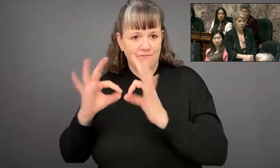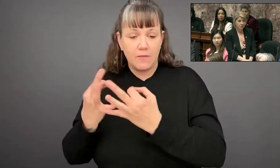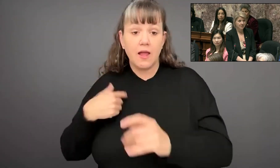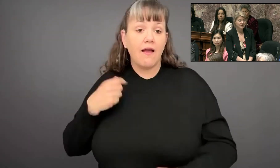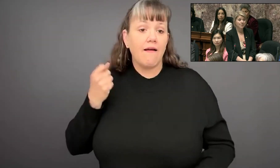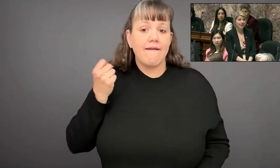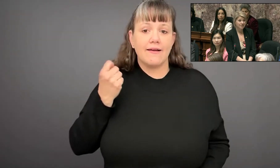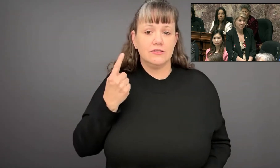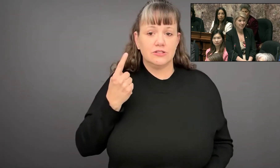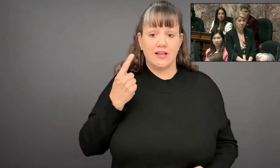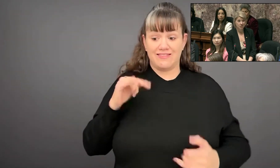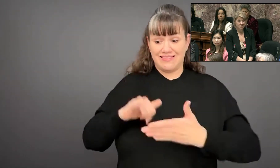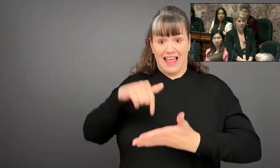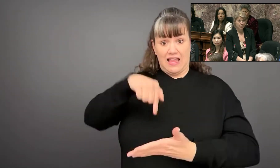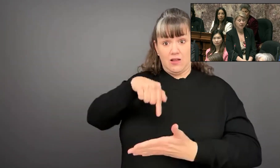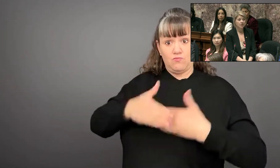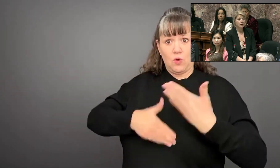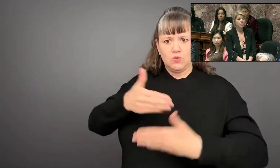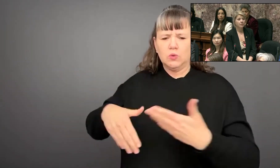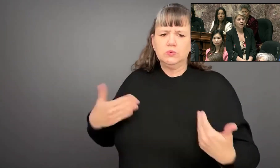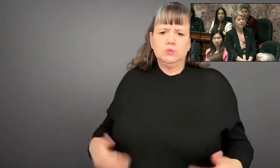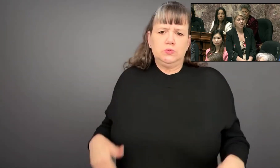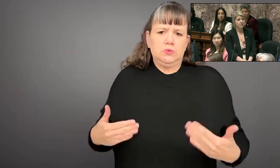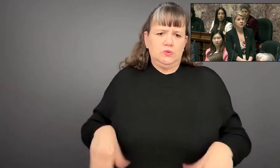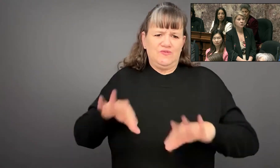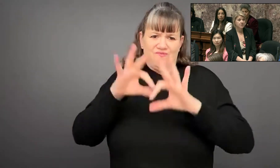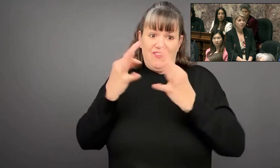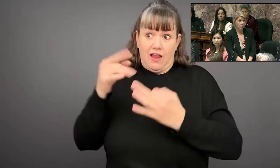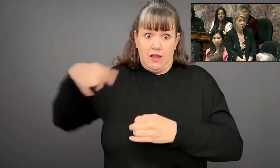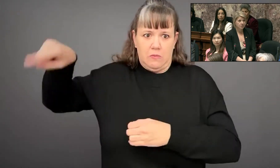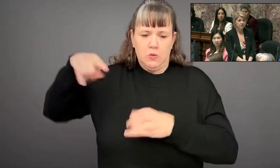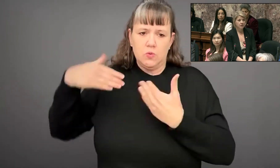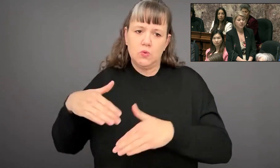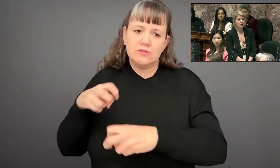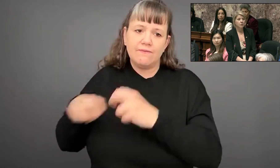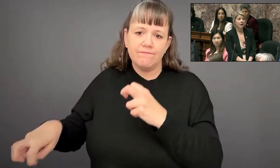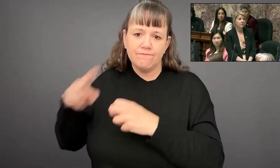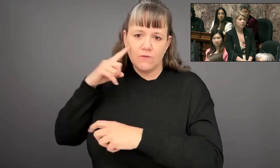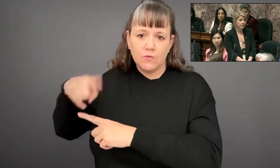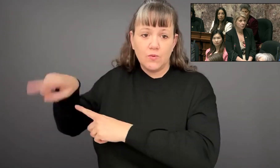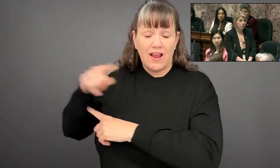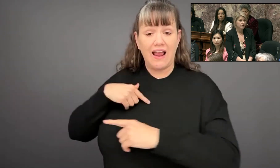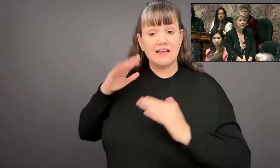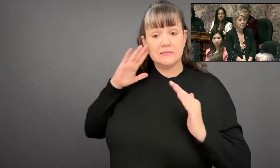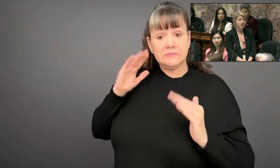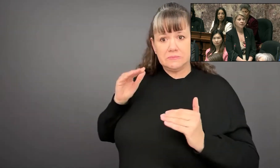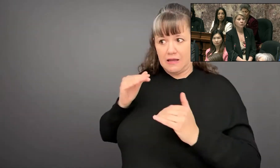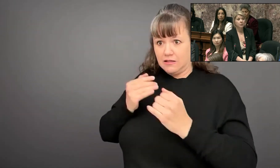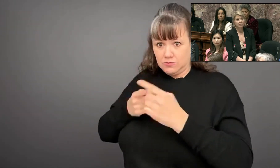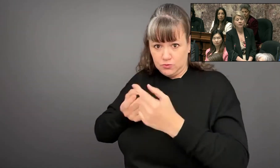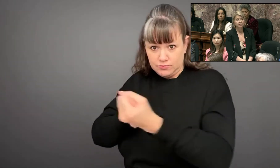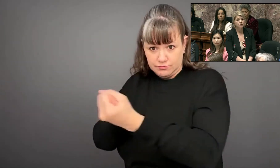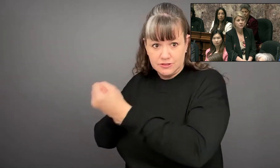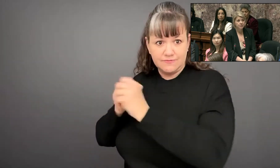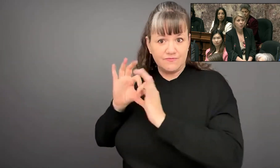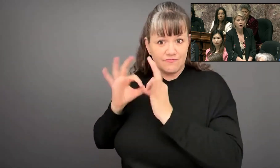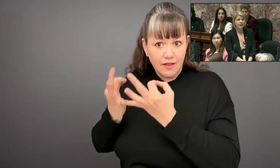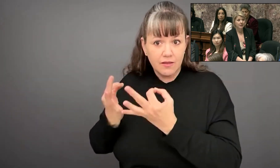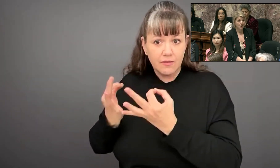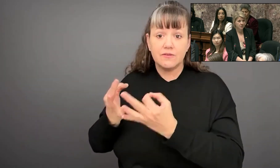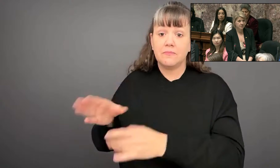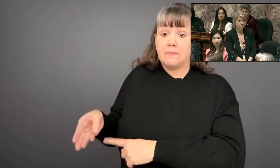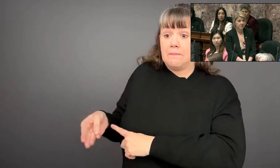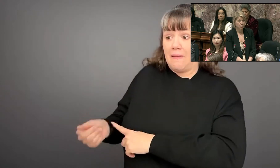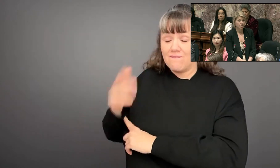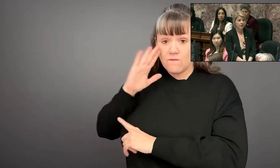that process, my expectation is that we provide families with support, that we pay for funerals, that we provide food support